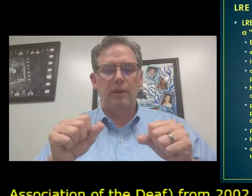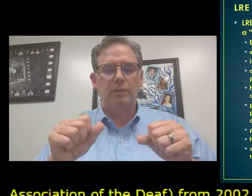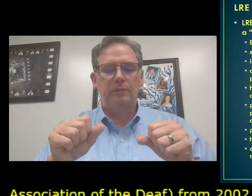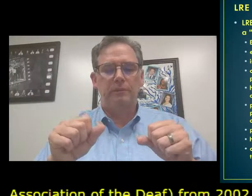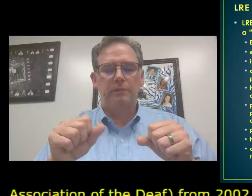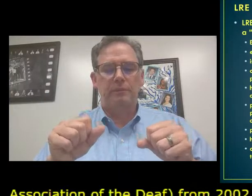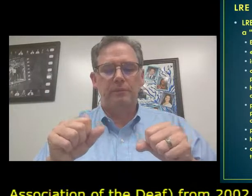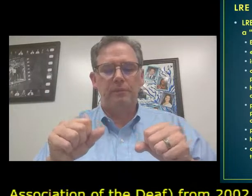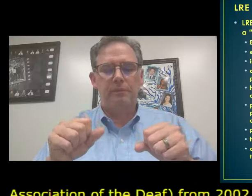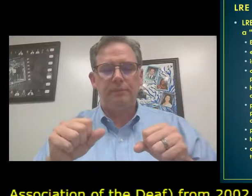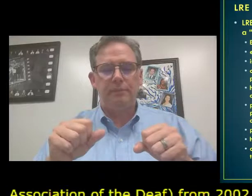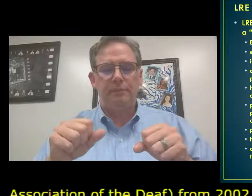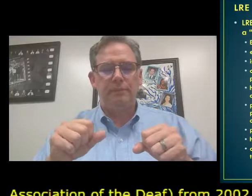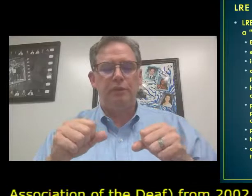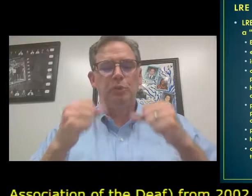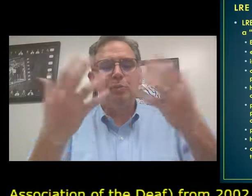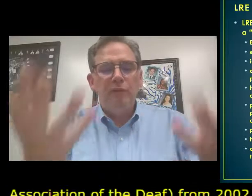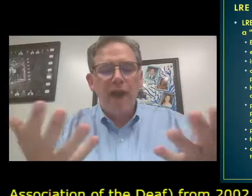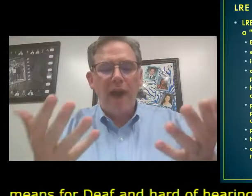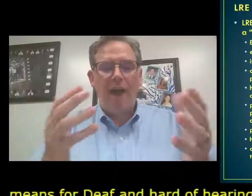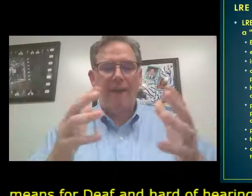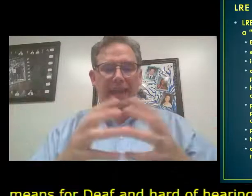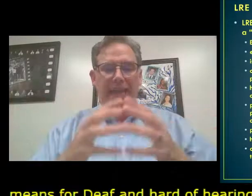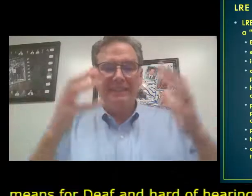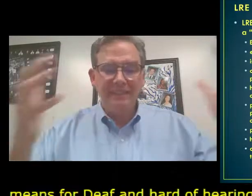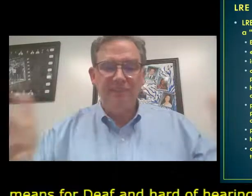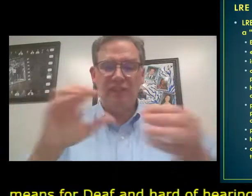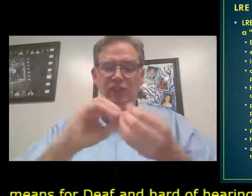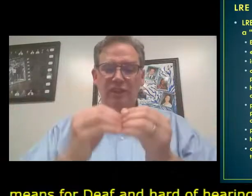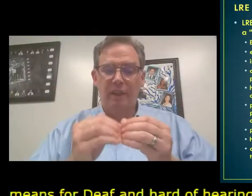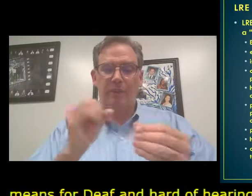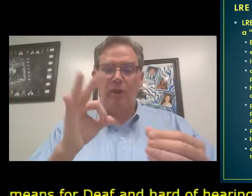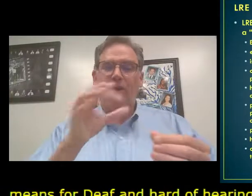language abilities and needs